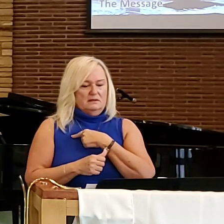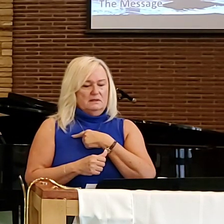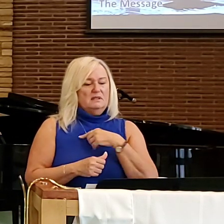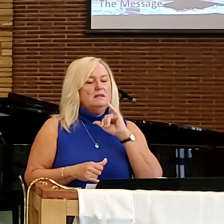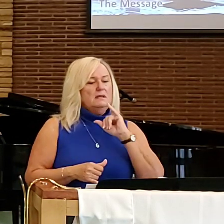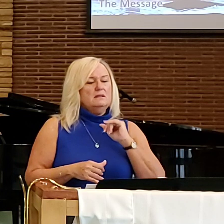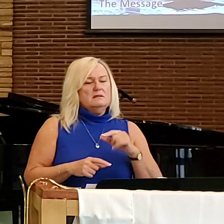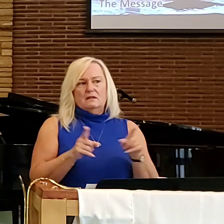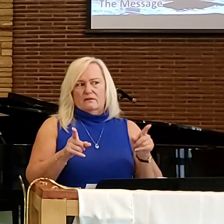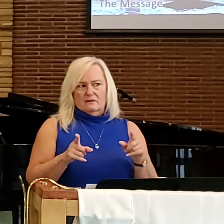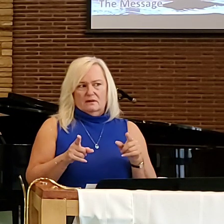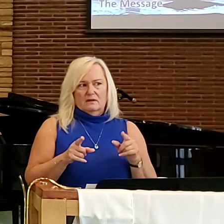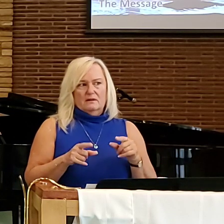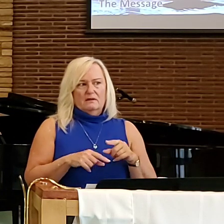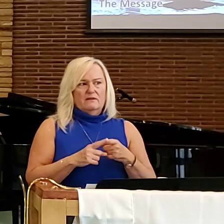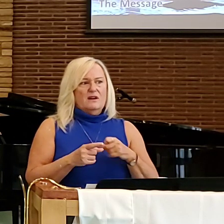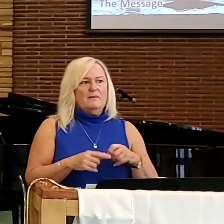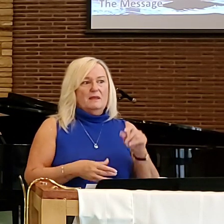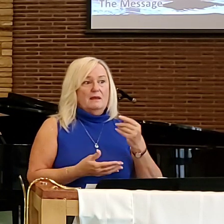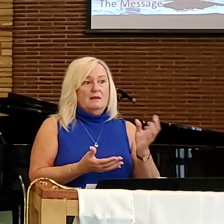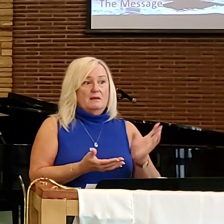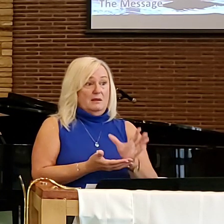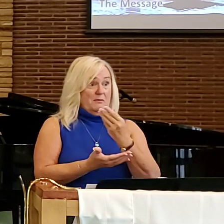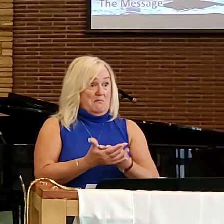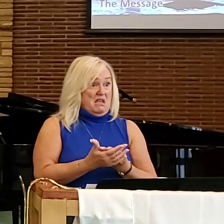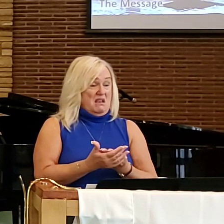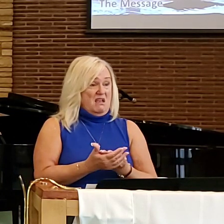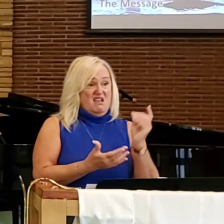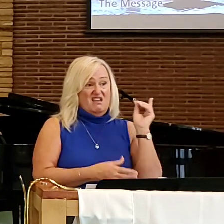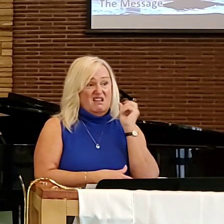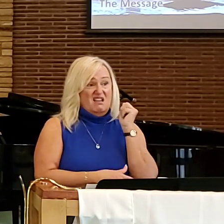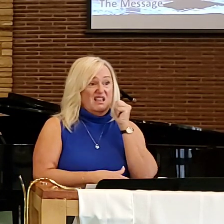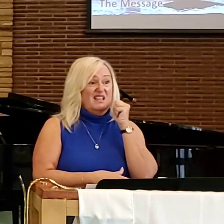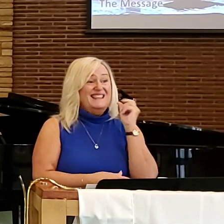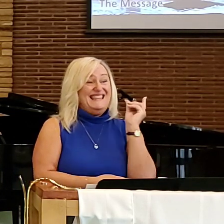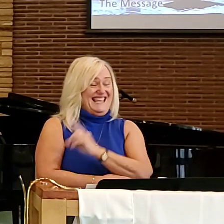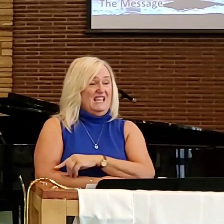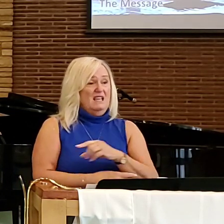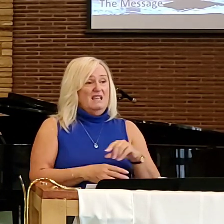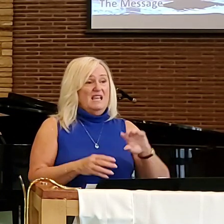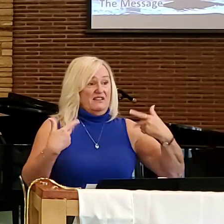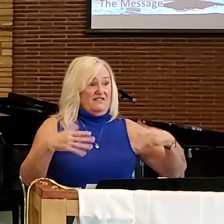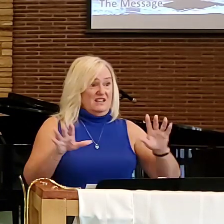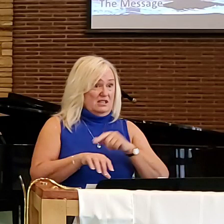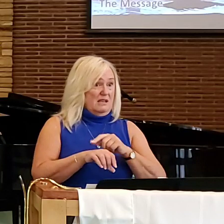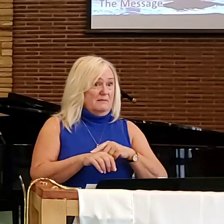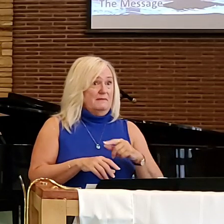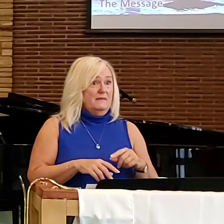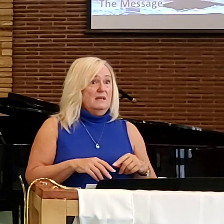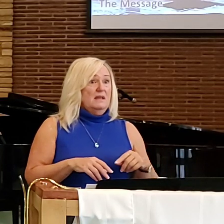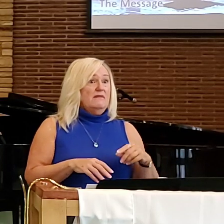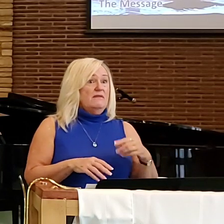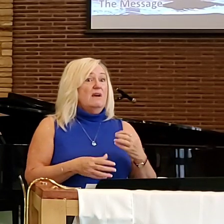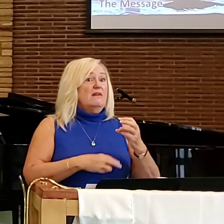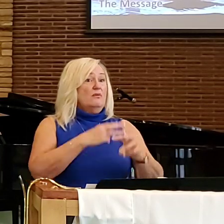is much different from the payday and the Quittin time version of most of the world's